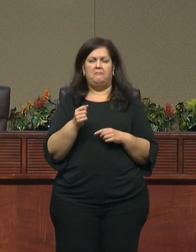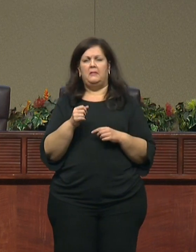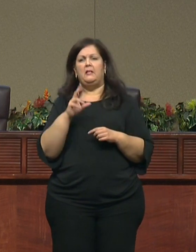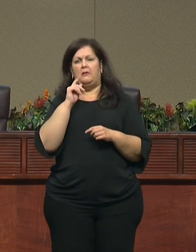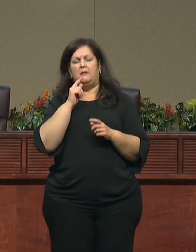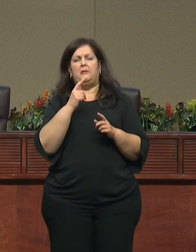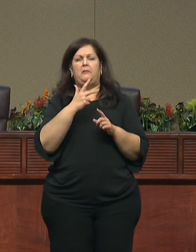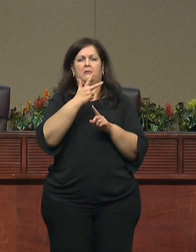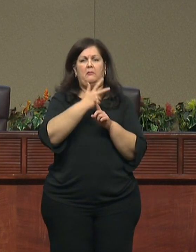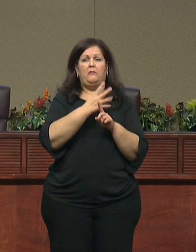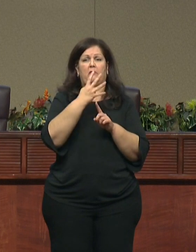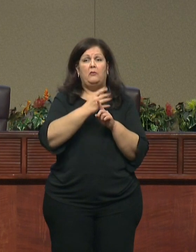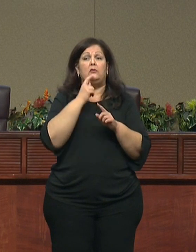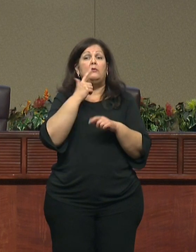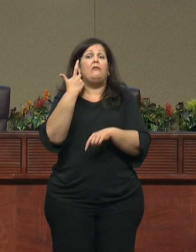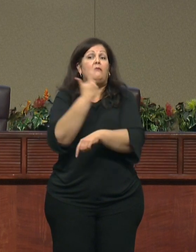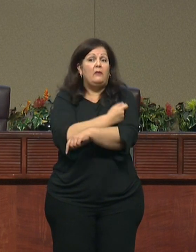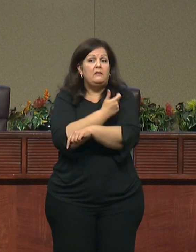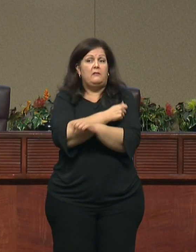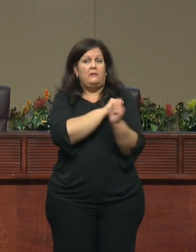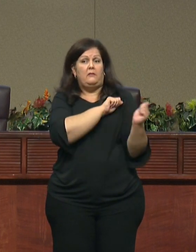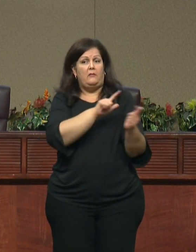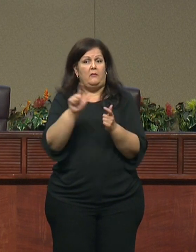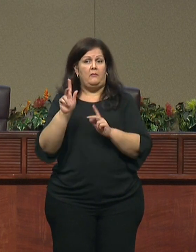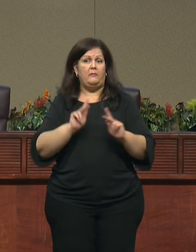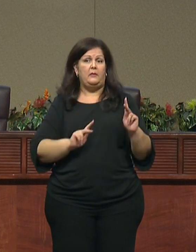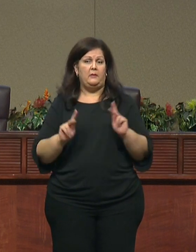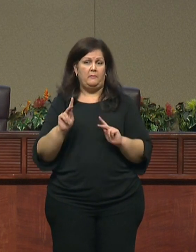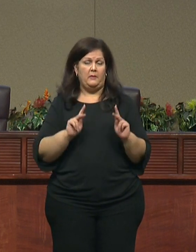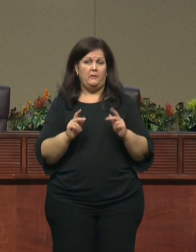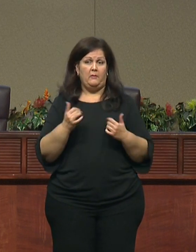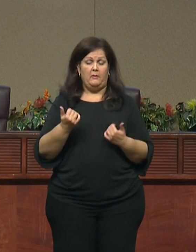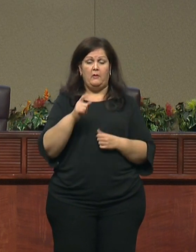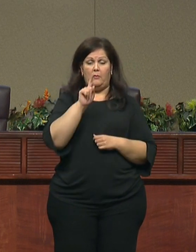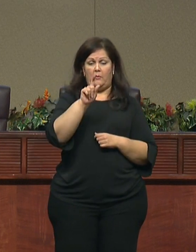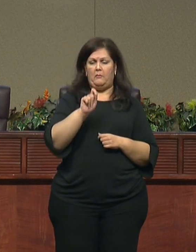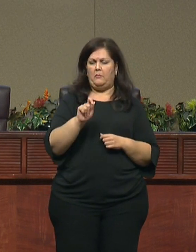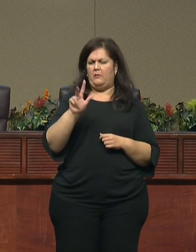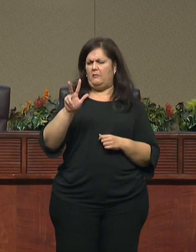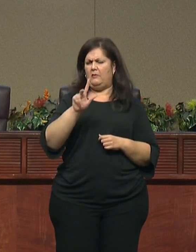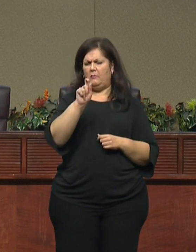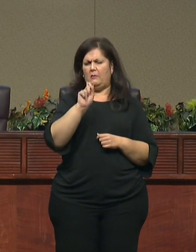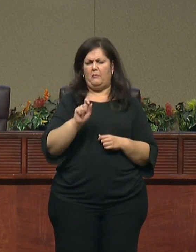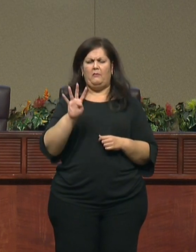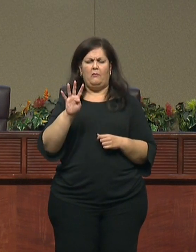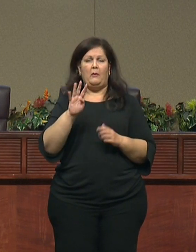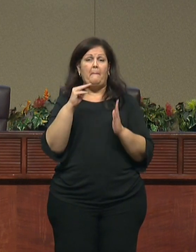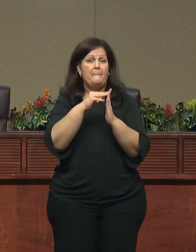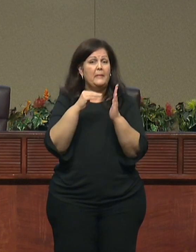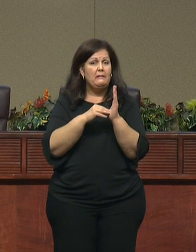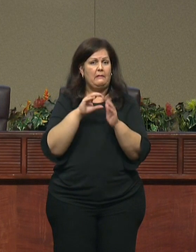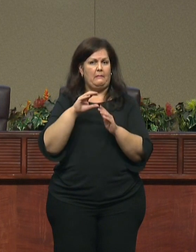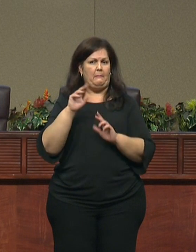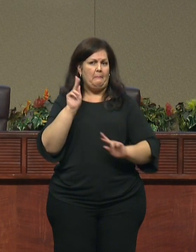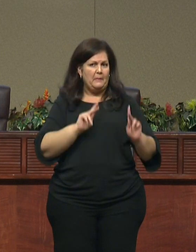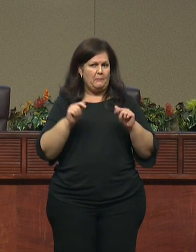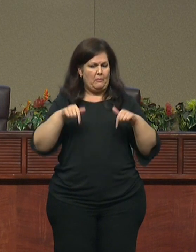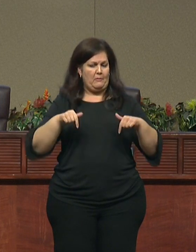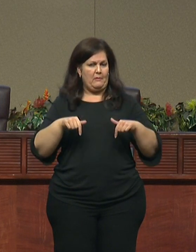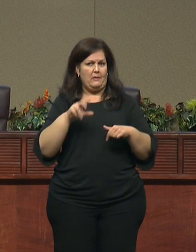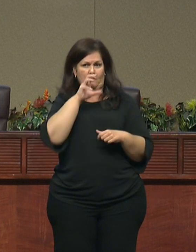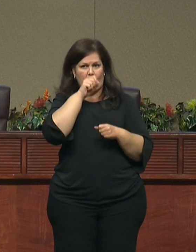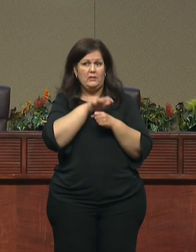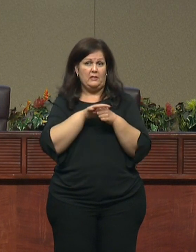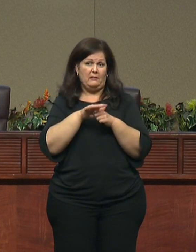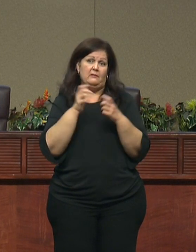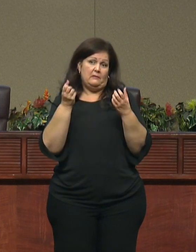months to vaccinate. We have 1.3, 1.4 million people in our county. So it's a large